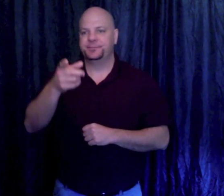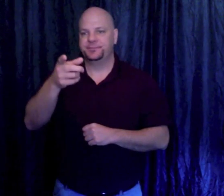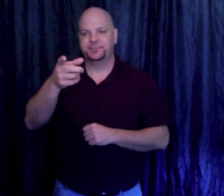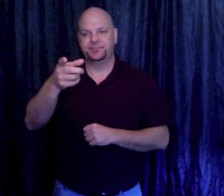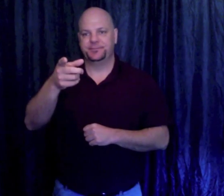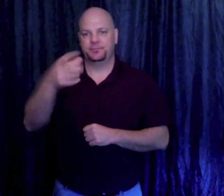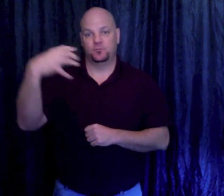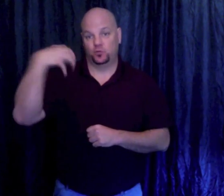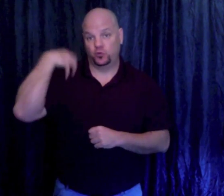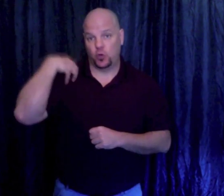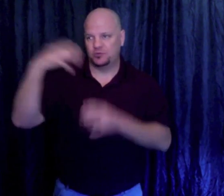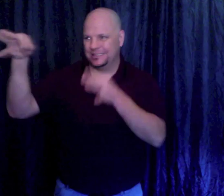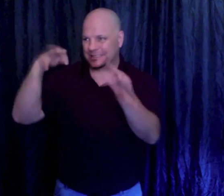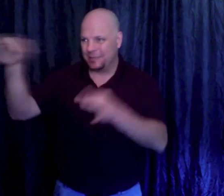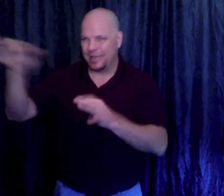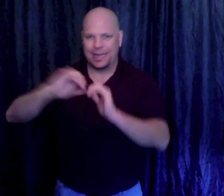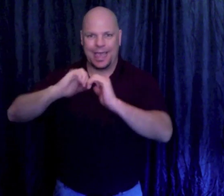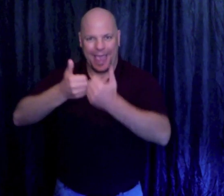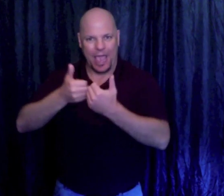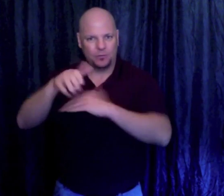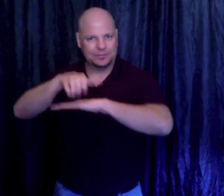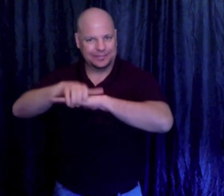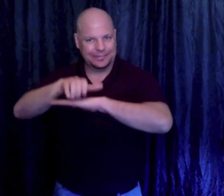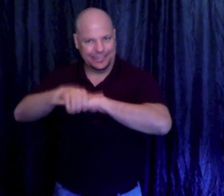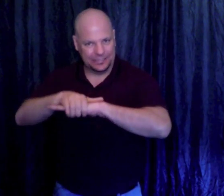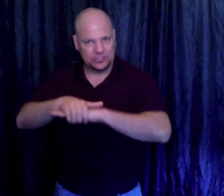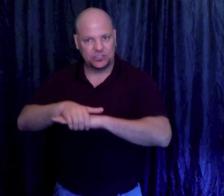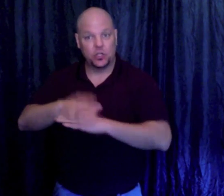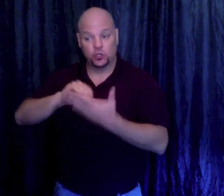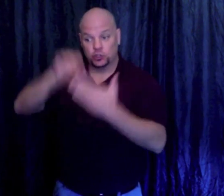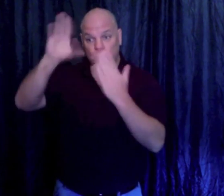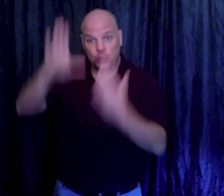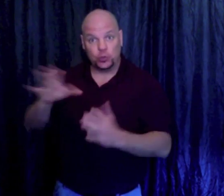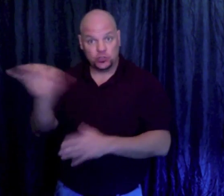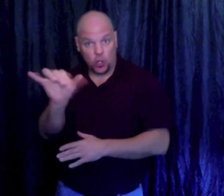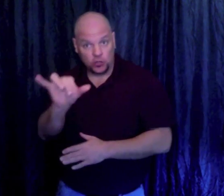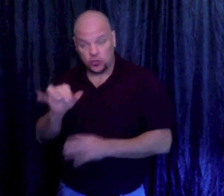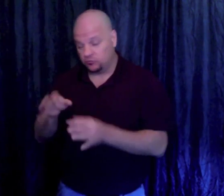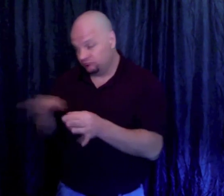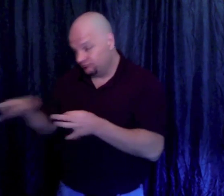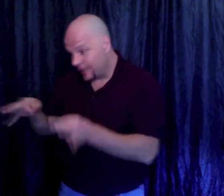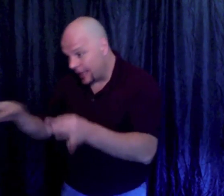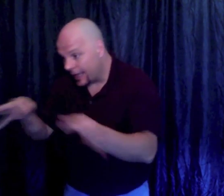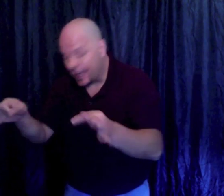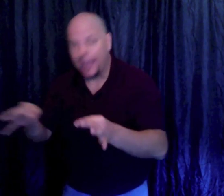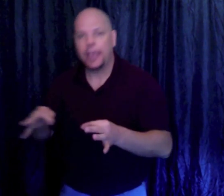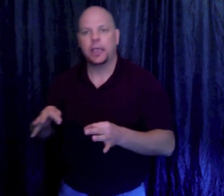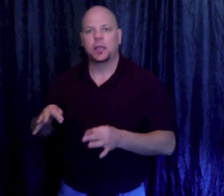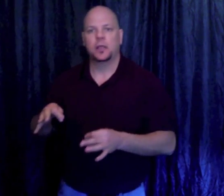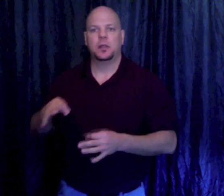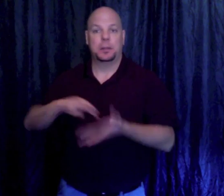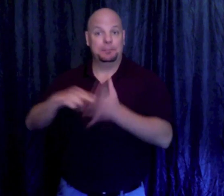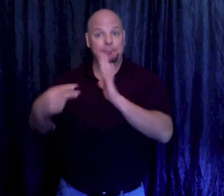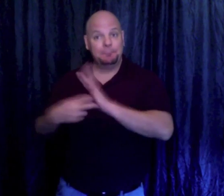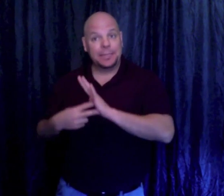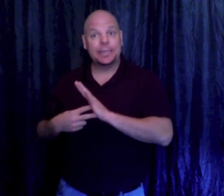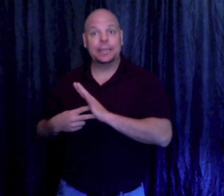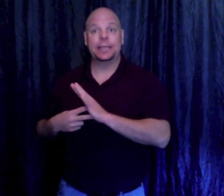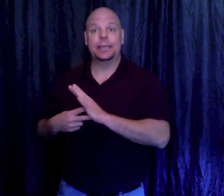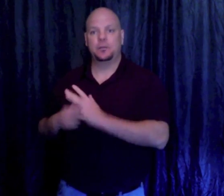coach, to the classmates, and then the other hearing students? And we're talking from all the way from full 5-year-olds all the way